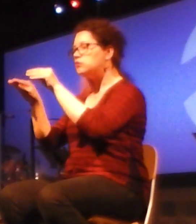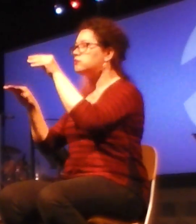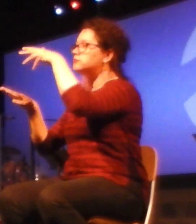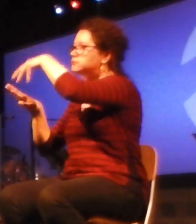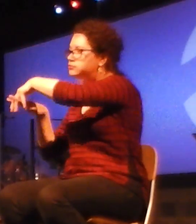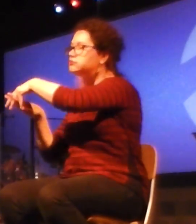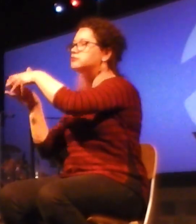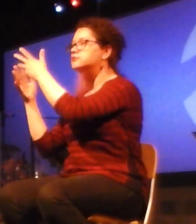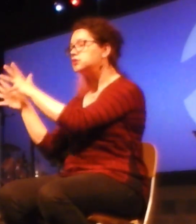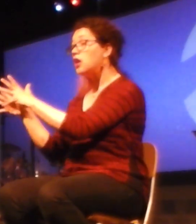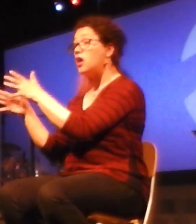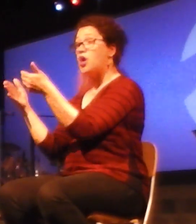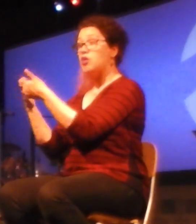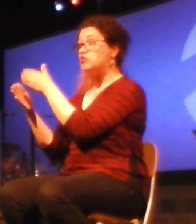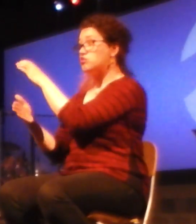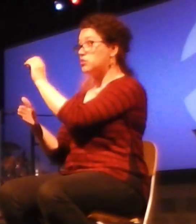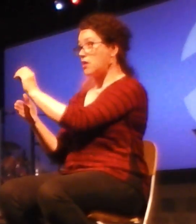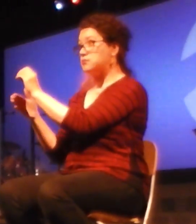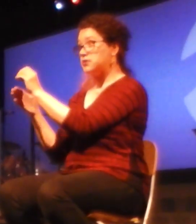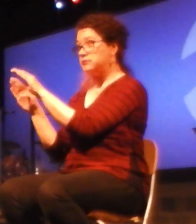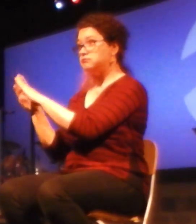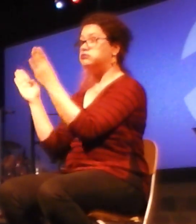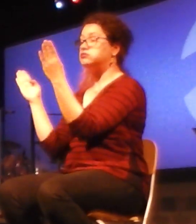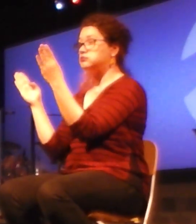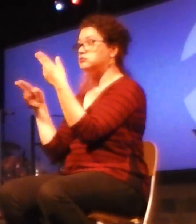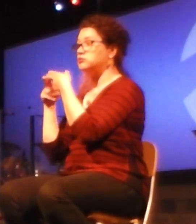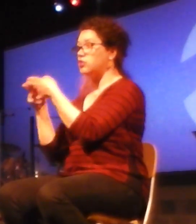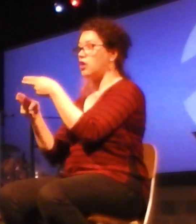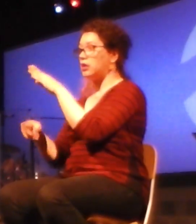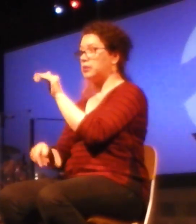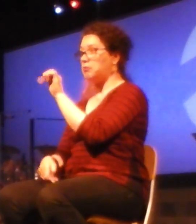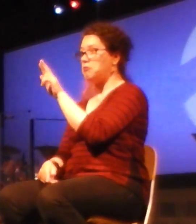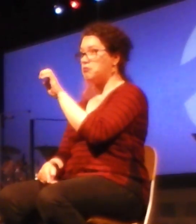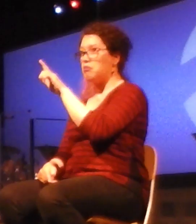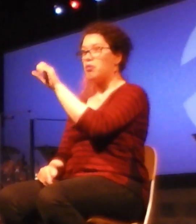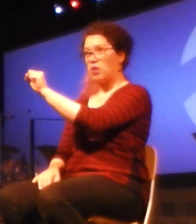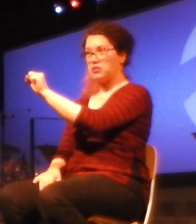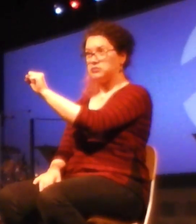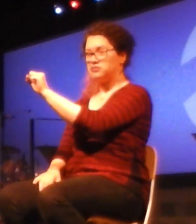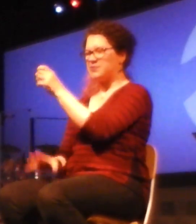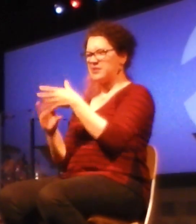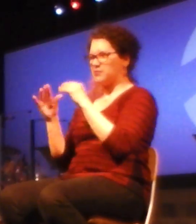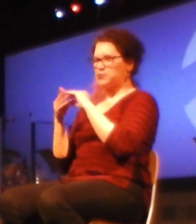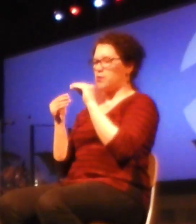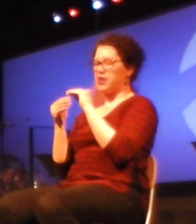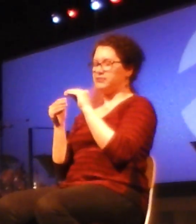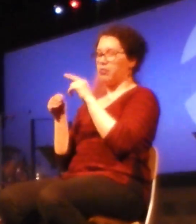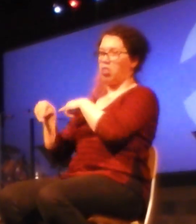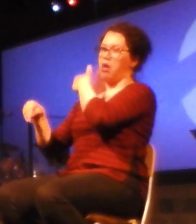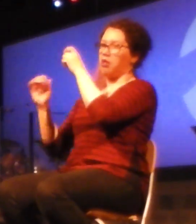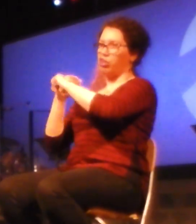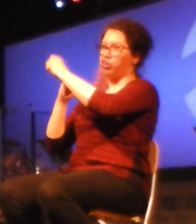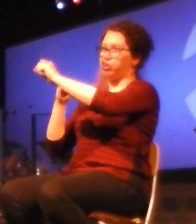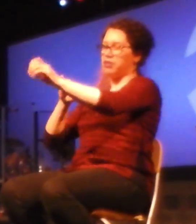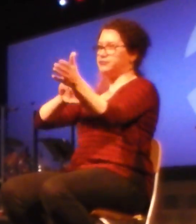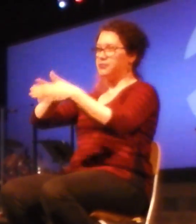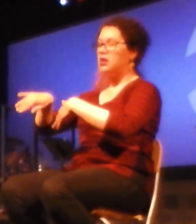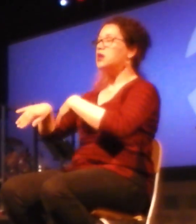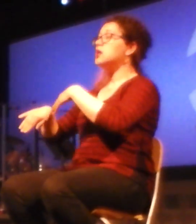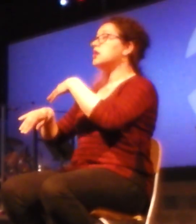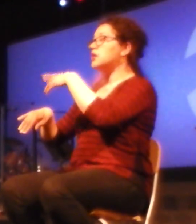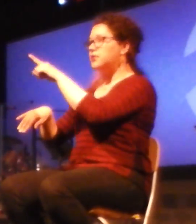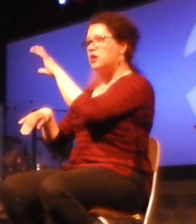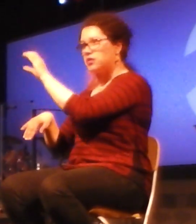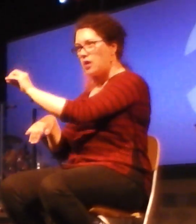company opened up in northern Maine, and the company's called Deprez. And it's a very long story to explain what they do, so I'm not going to do that. But what they did